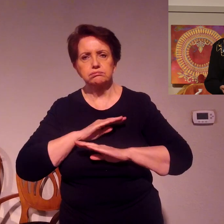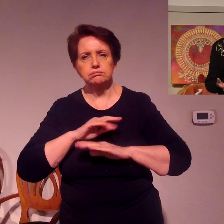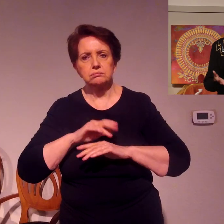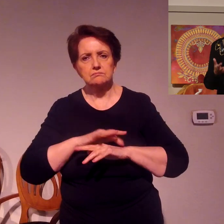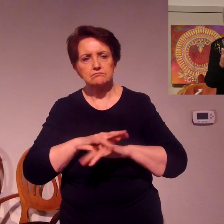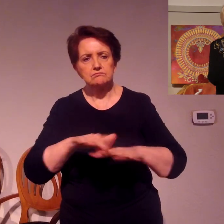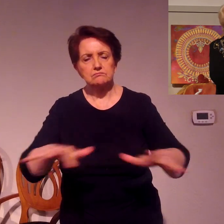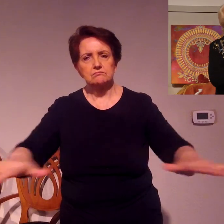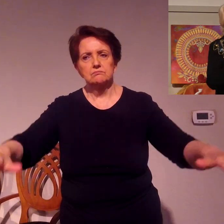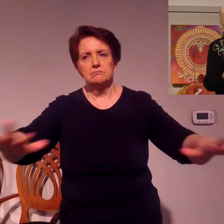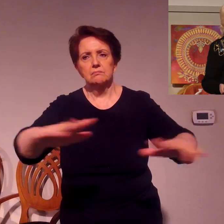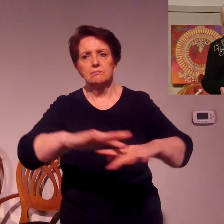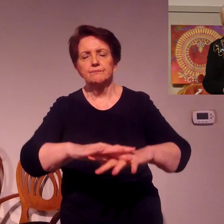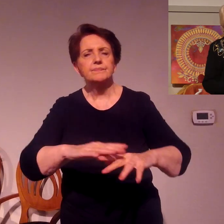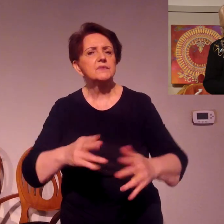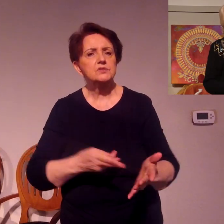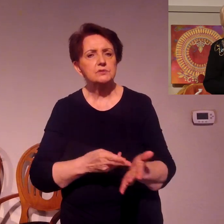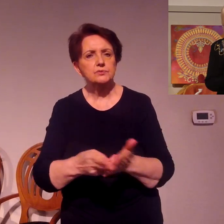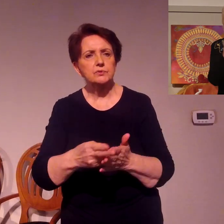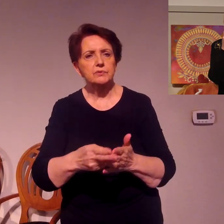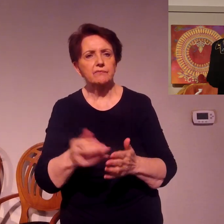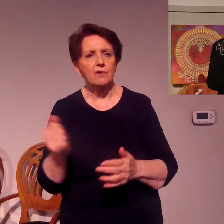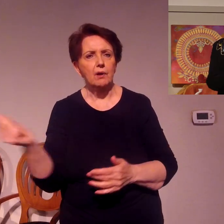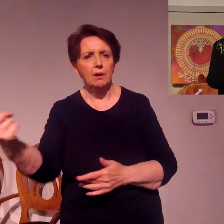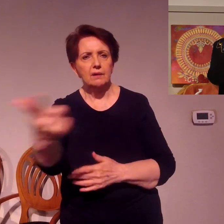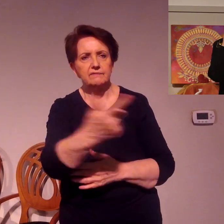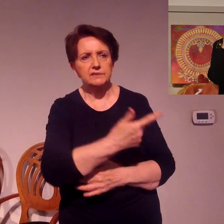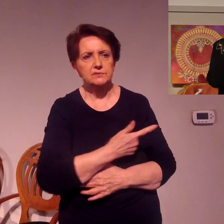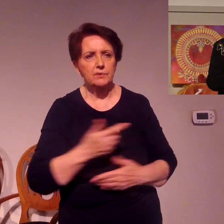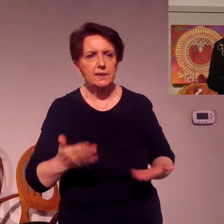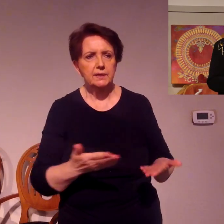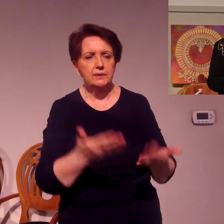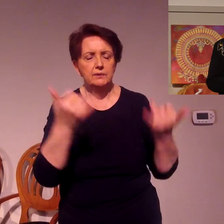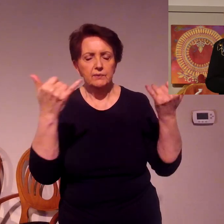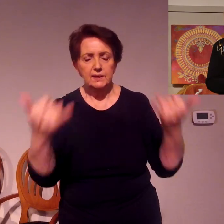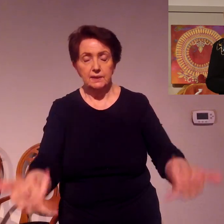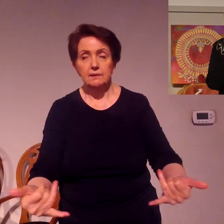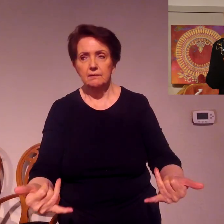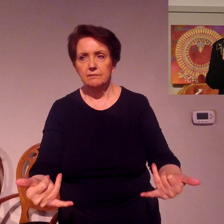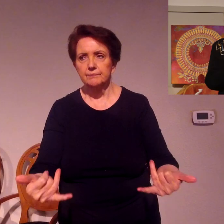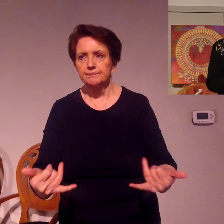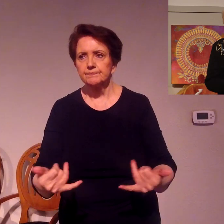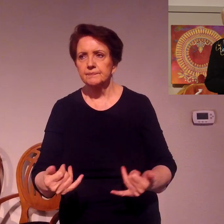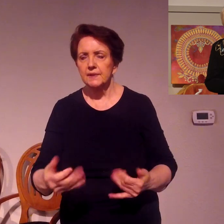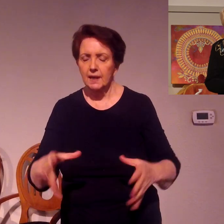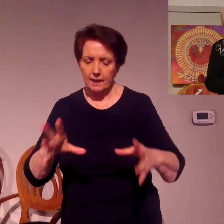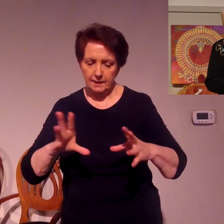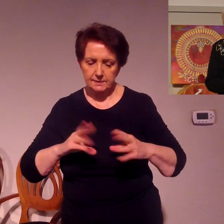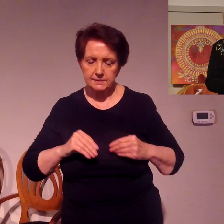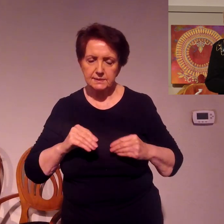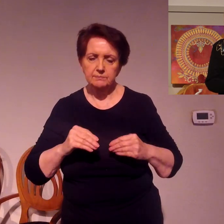So knowing that this is the truth for each and every one of us right here, right now, I